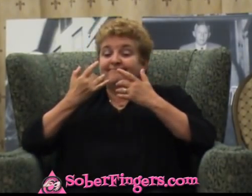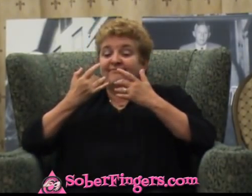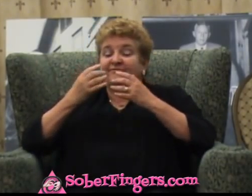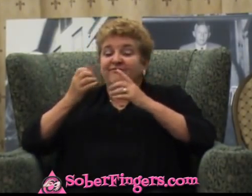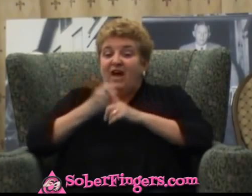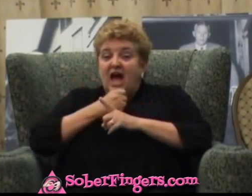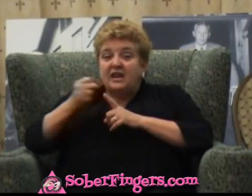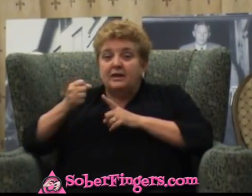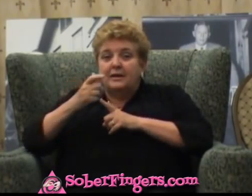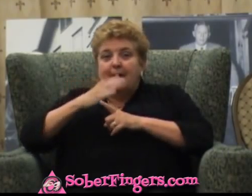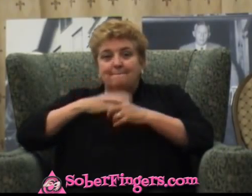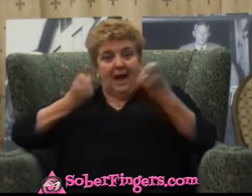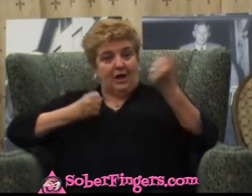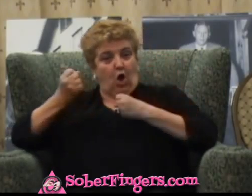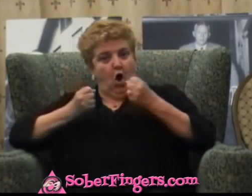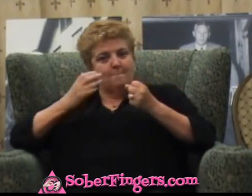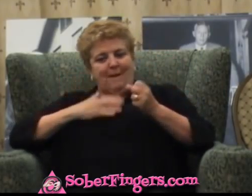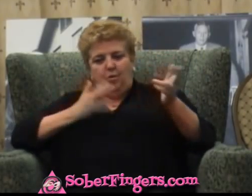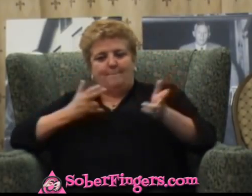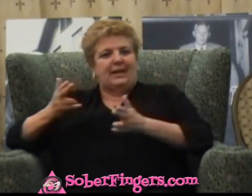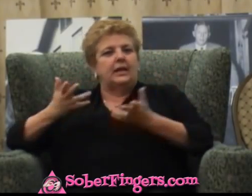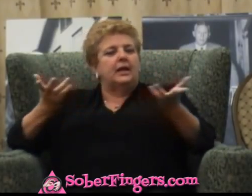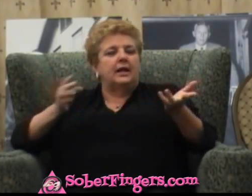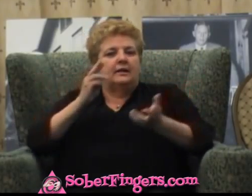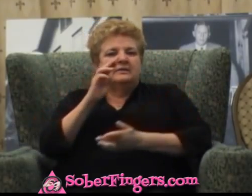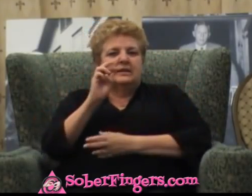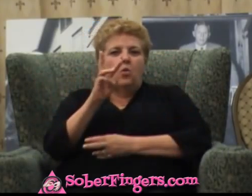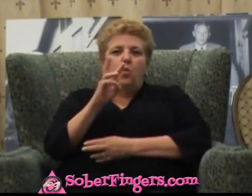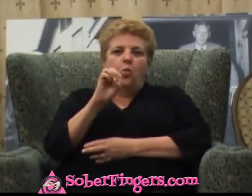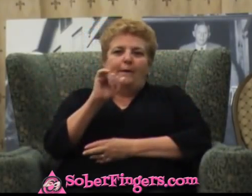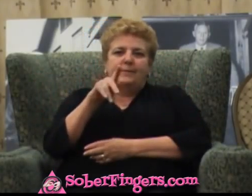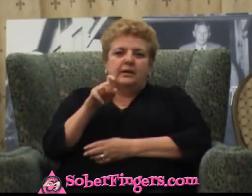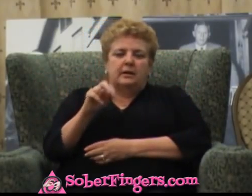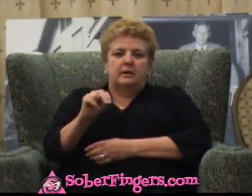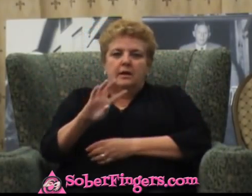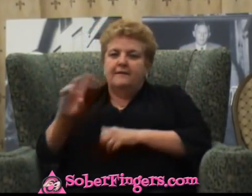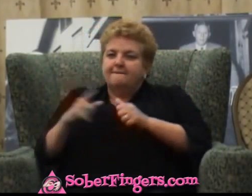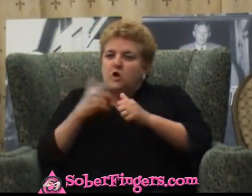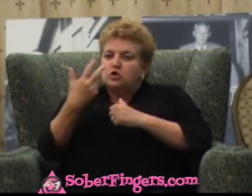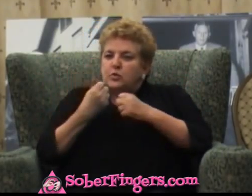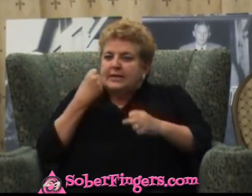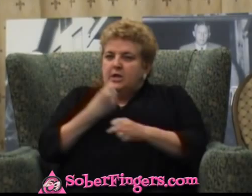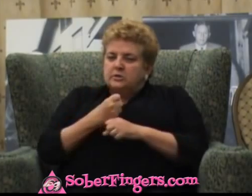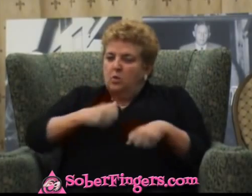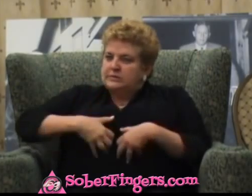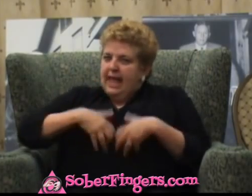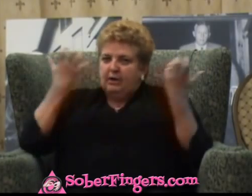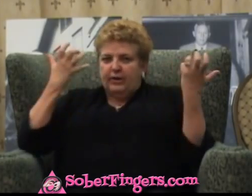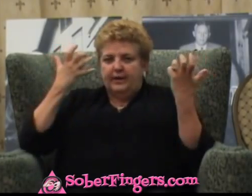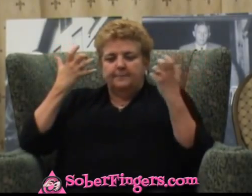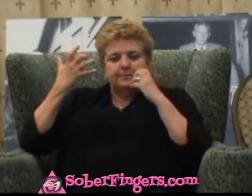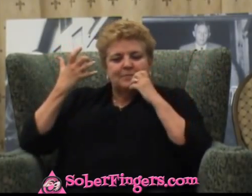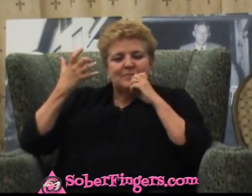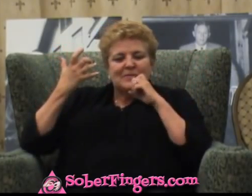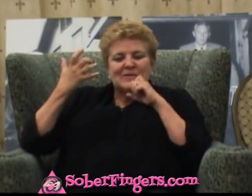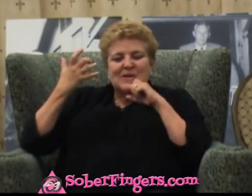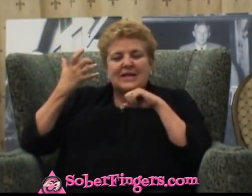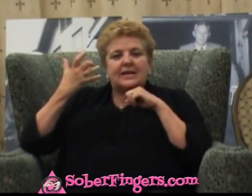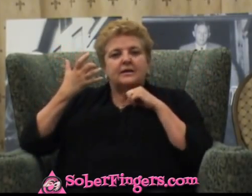weapon. And for the first 3 years, I was angry. 2 years in, the man I had been seeing broke up with me. He